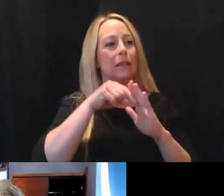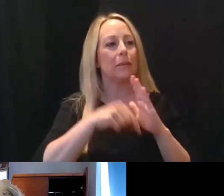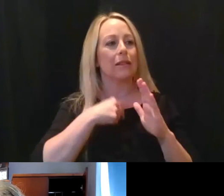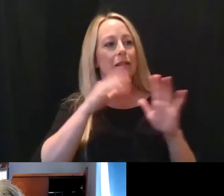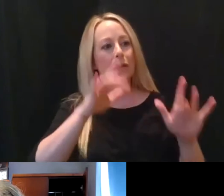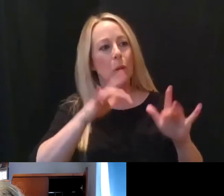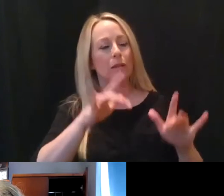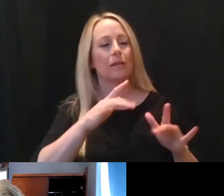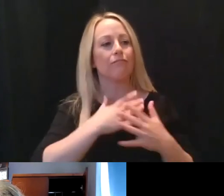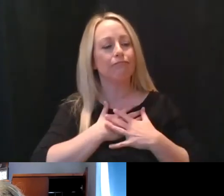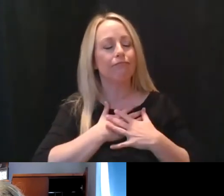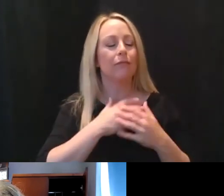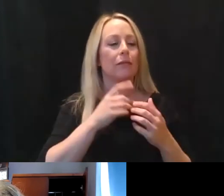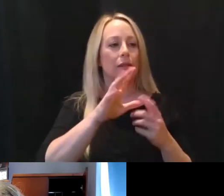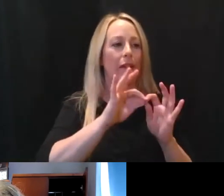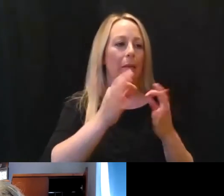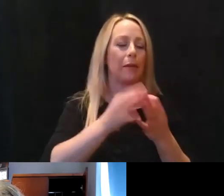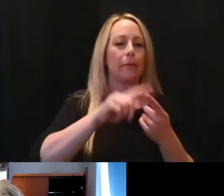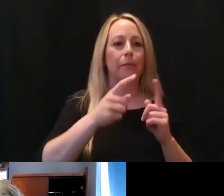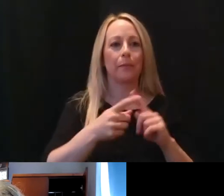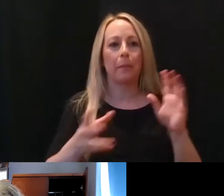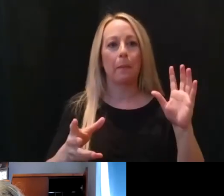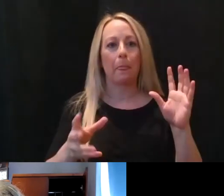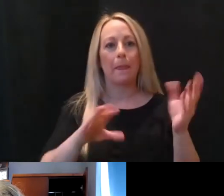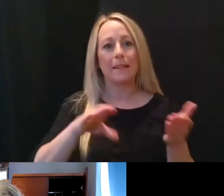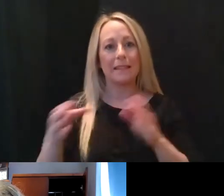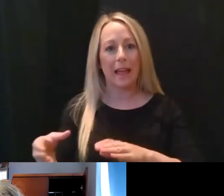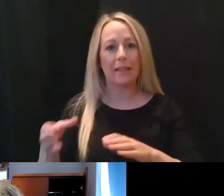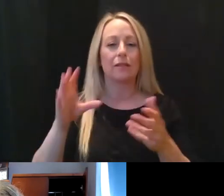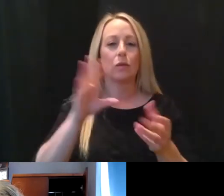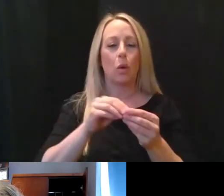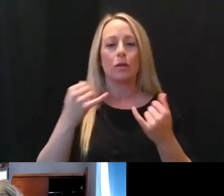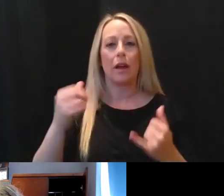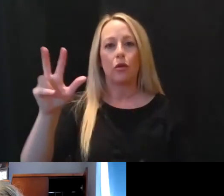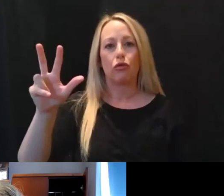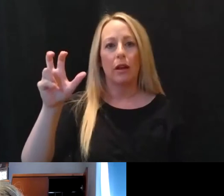Our deaths now in Rock Island County total 309.